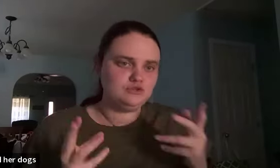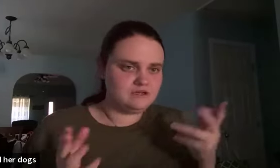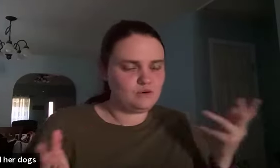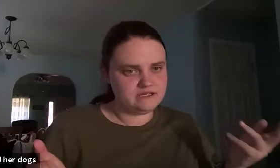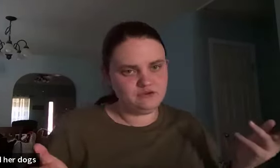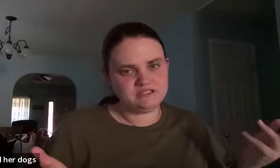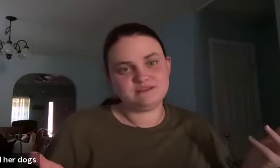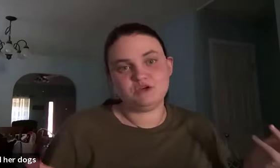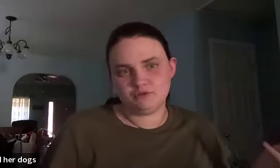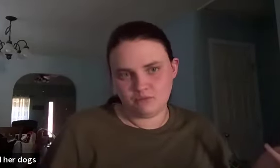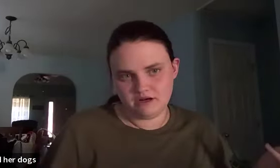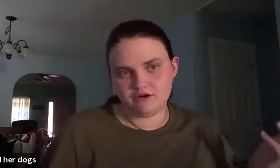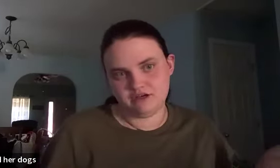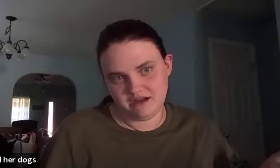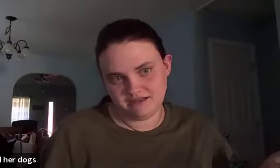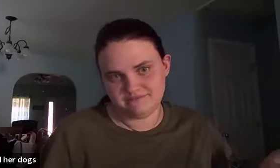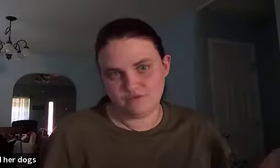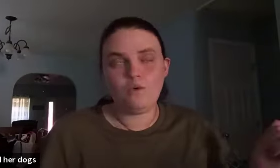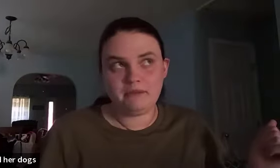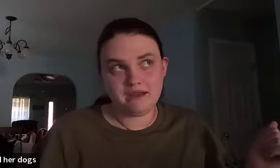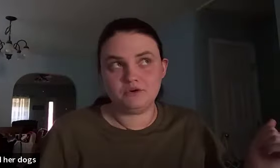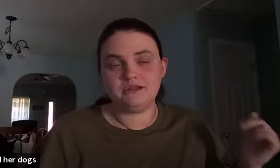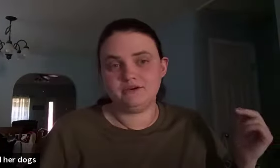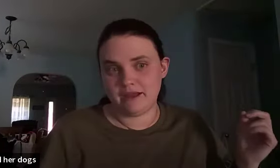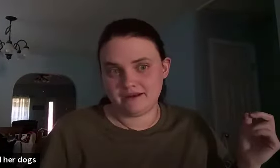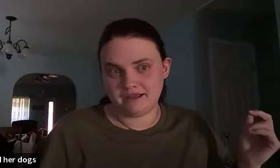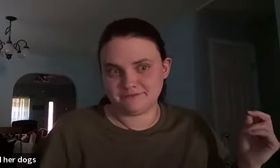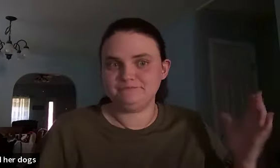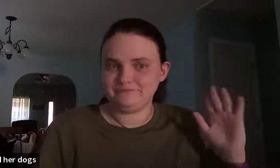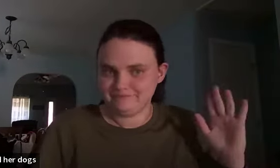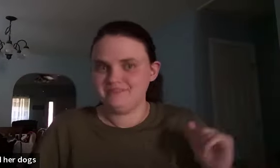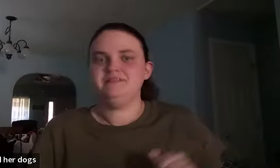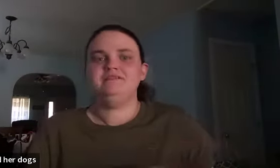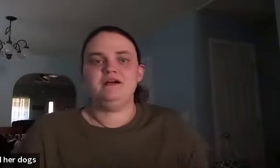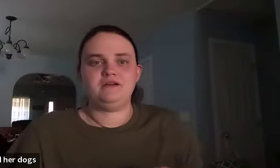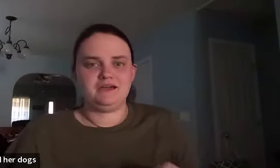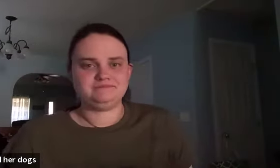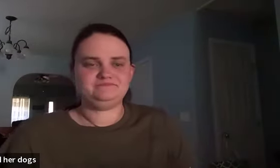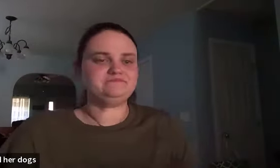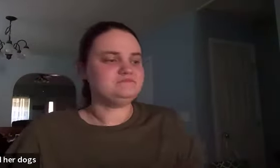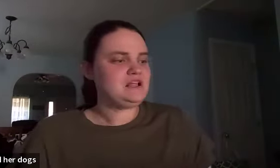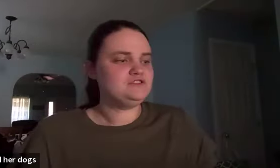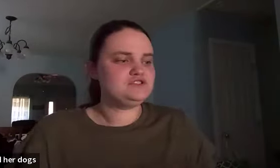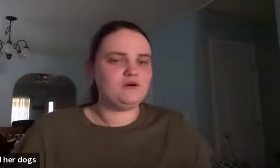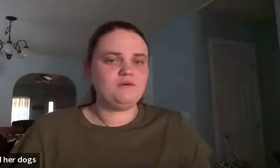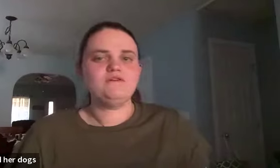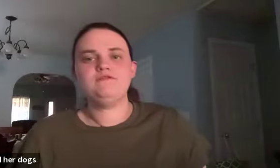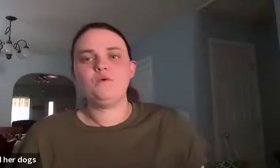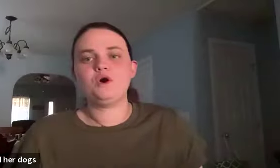you can tell someone good morning or good night, or bad morning or bad night. Okay. So